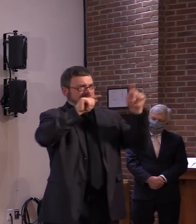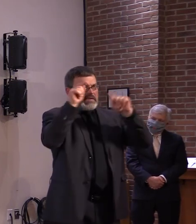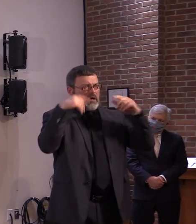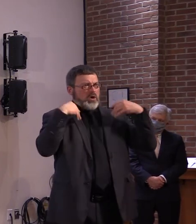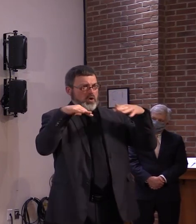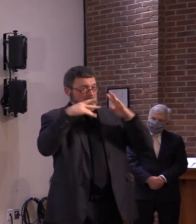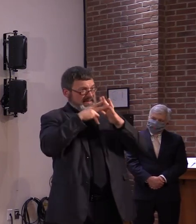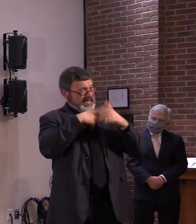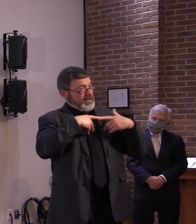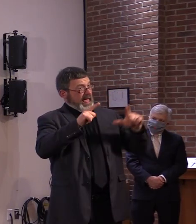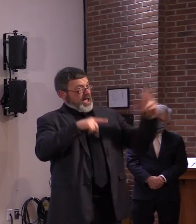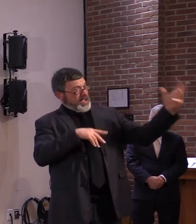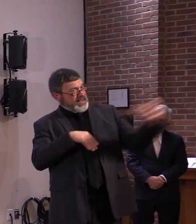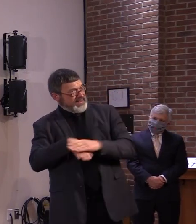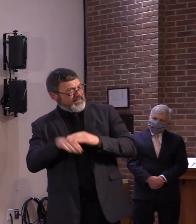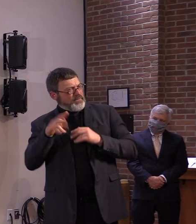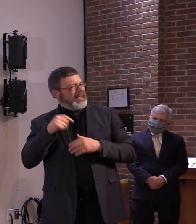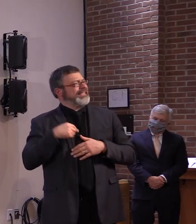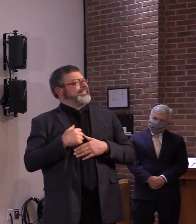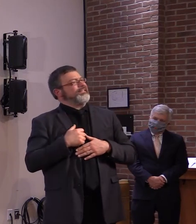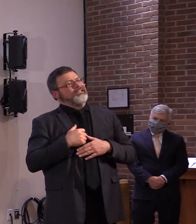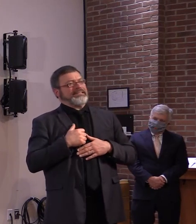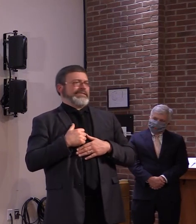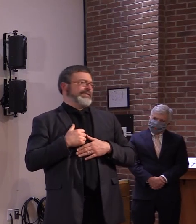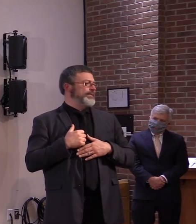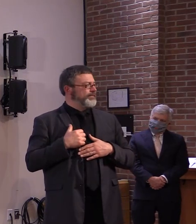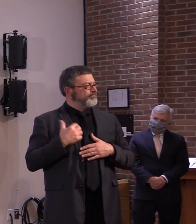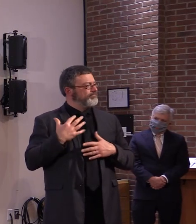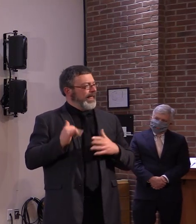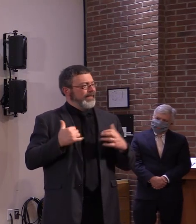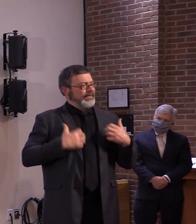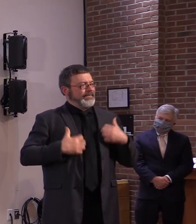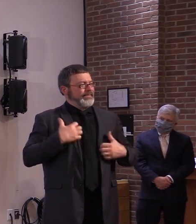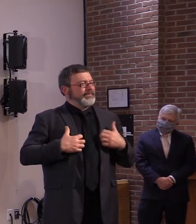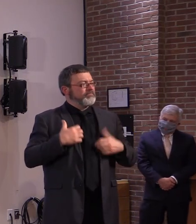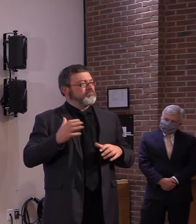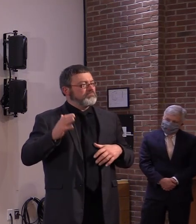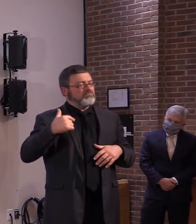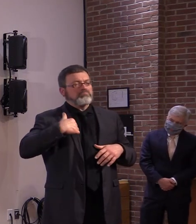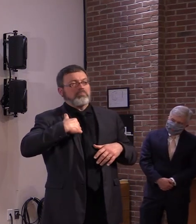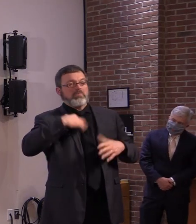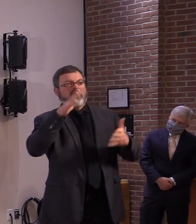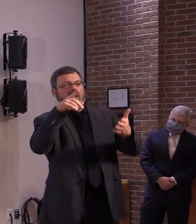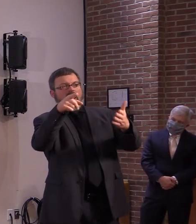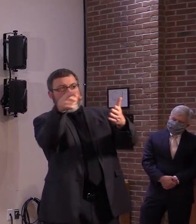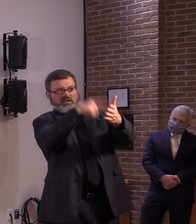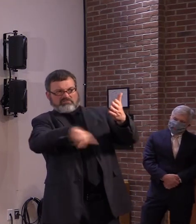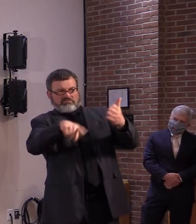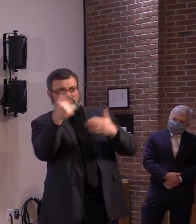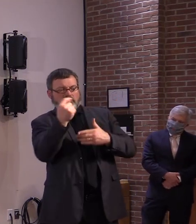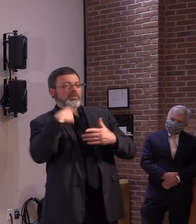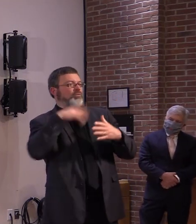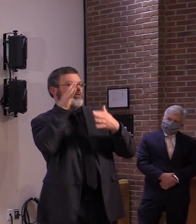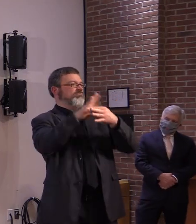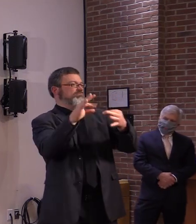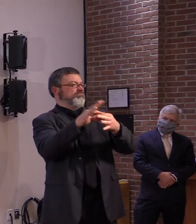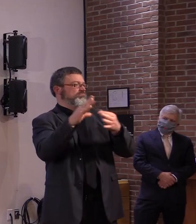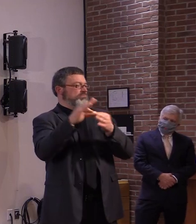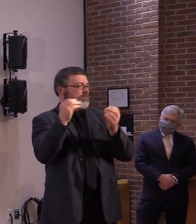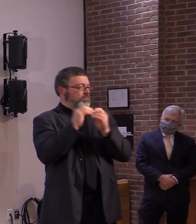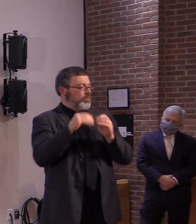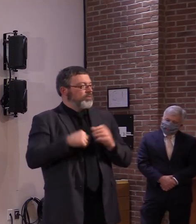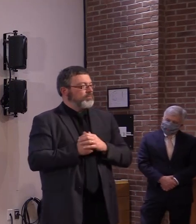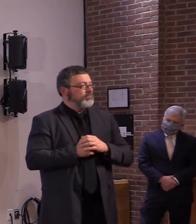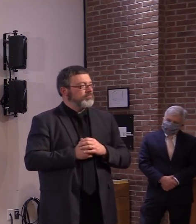on Tuesday if we continue to see if the modeling does reflect what I think it's going to show in